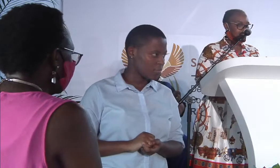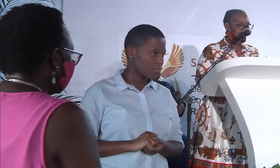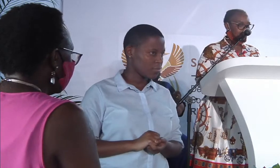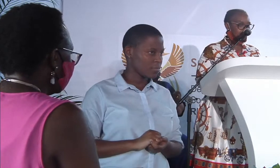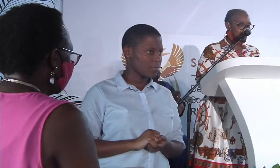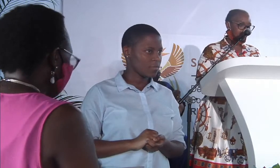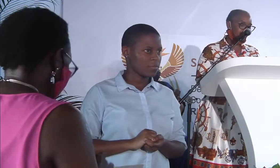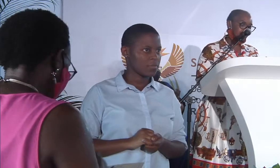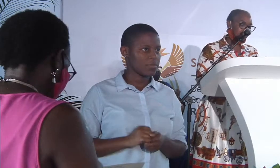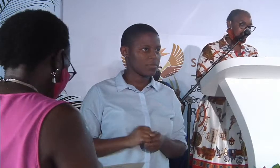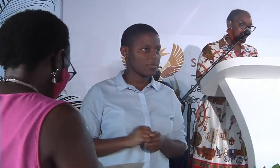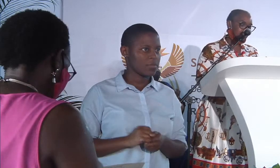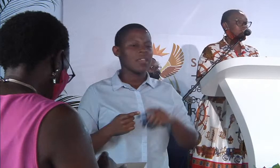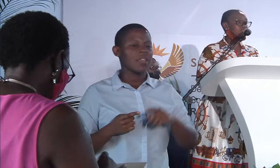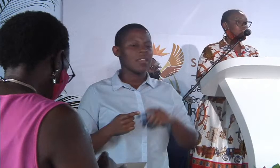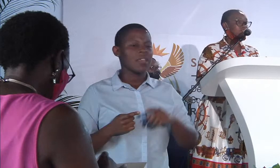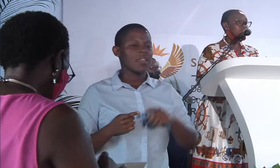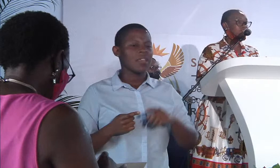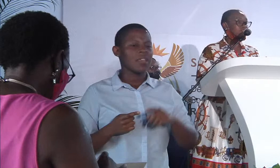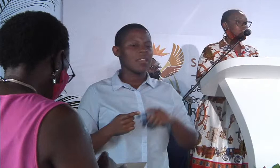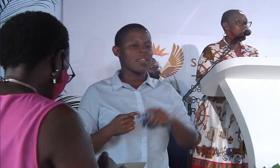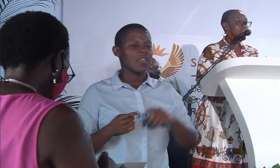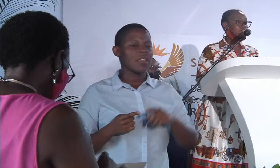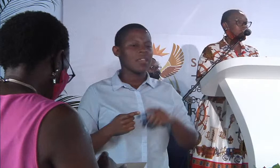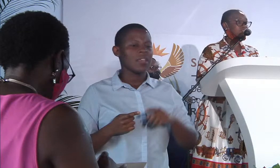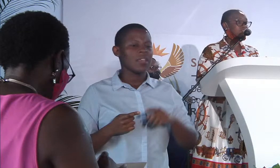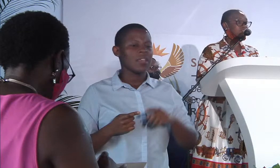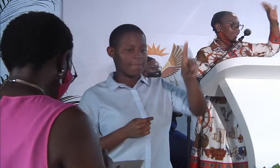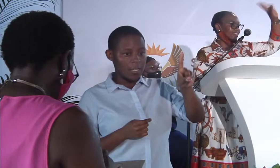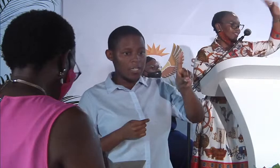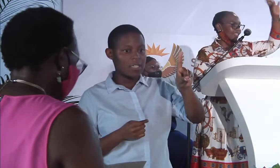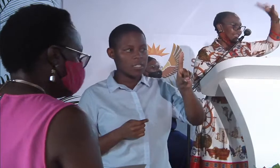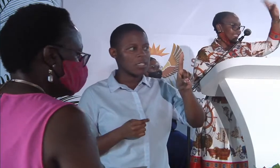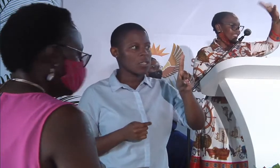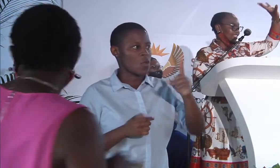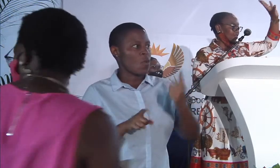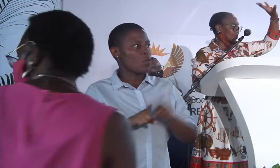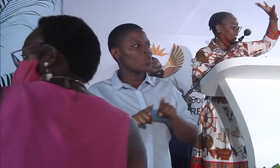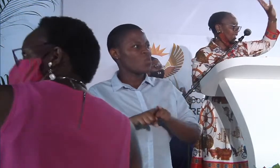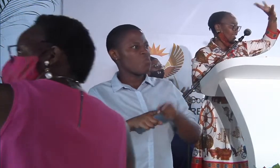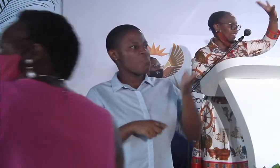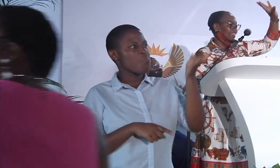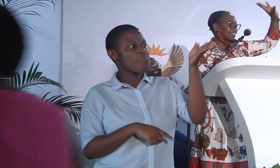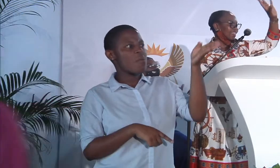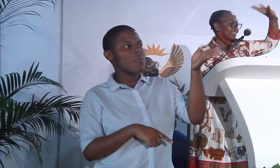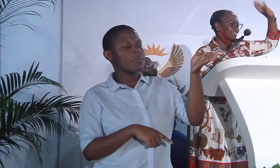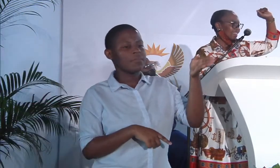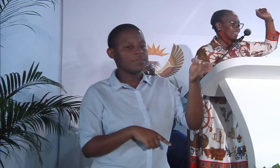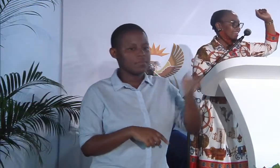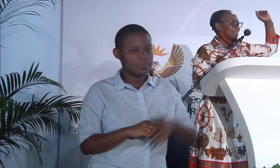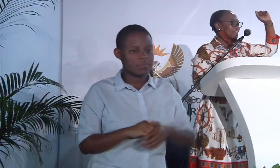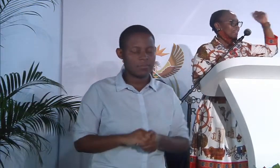Mr. David Bayeva, Chairperson of Central Drug Authority. Just your hand so that they can see you there.